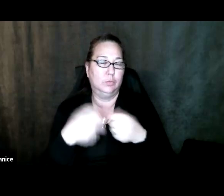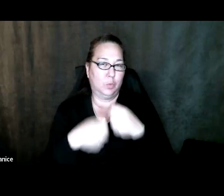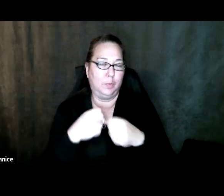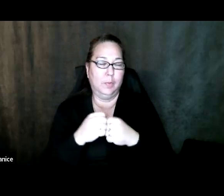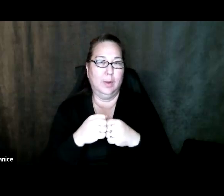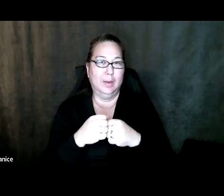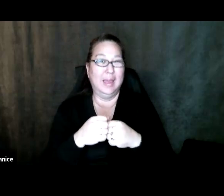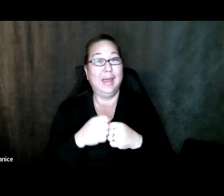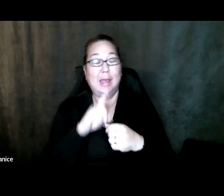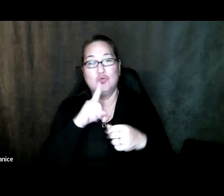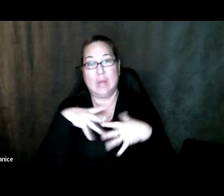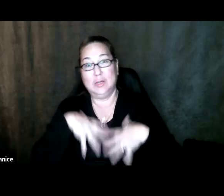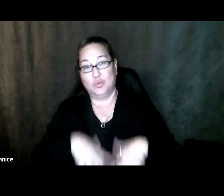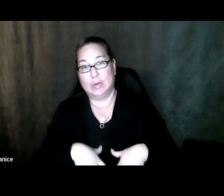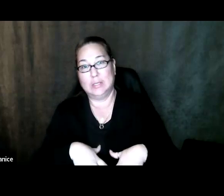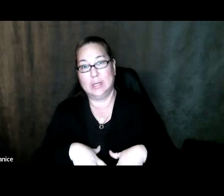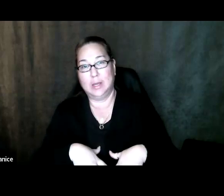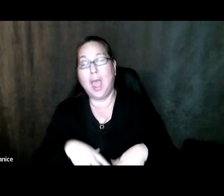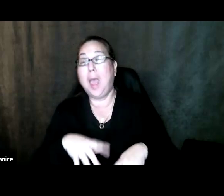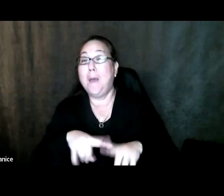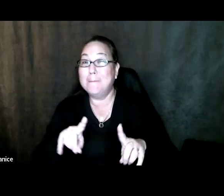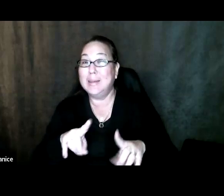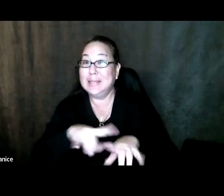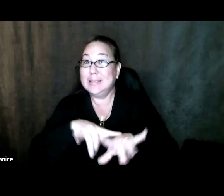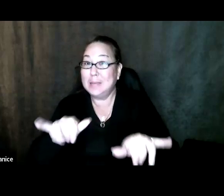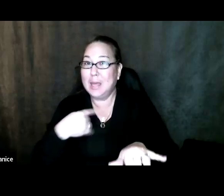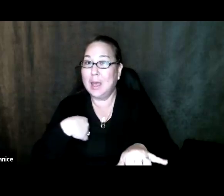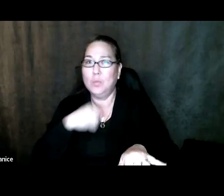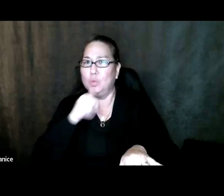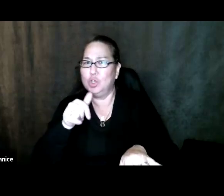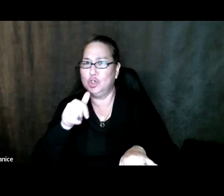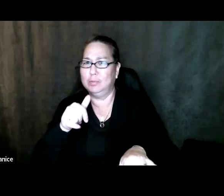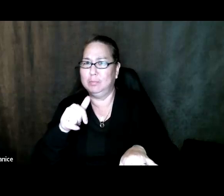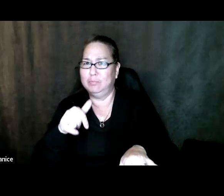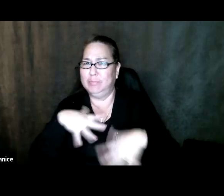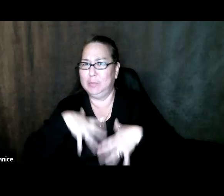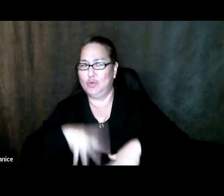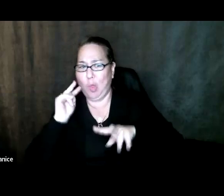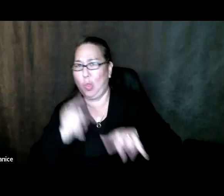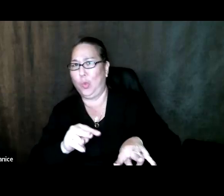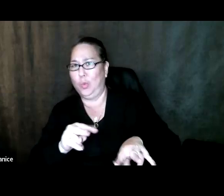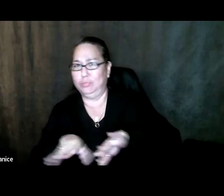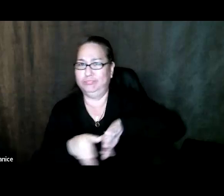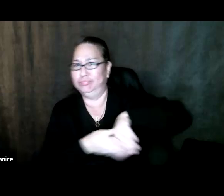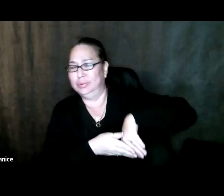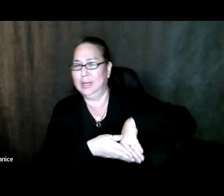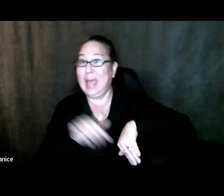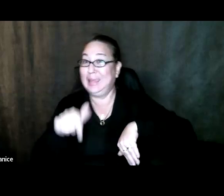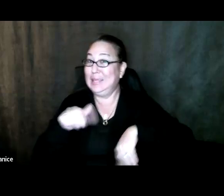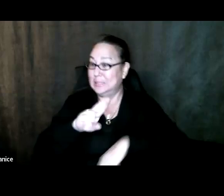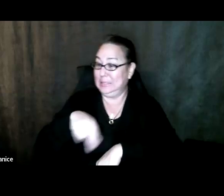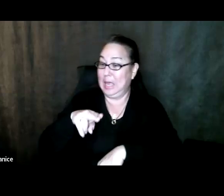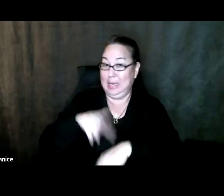way we should all look at it. We should be motivated to take on this problem. This is a nationwide problem